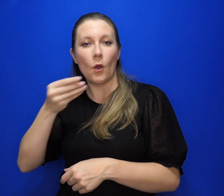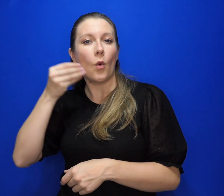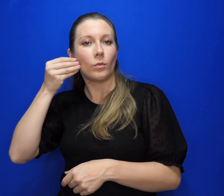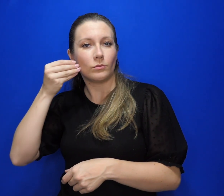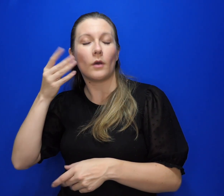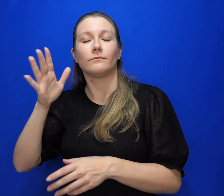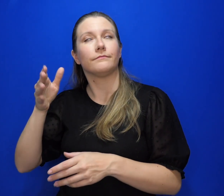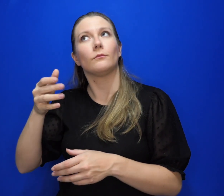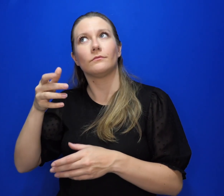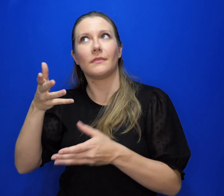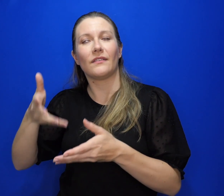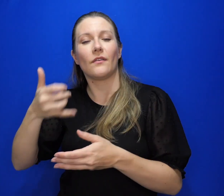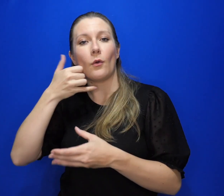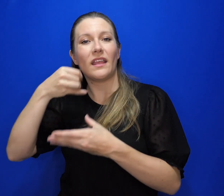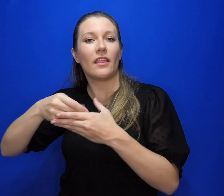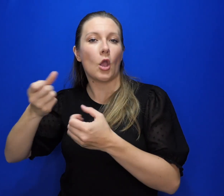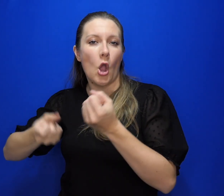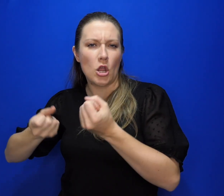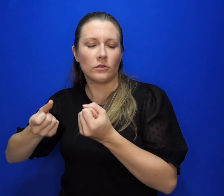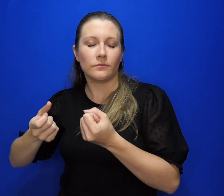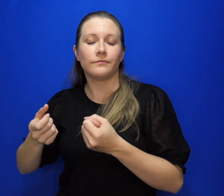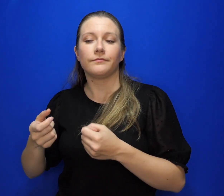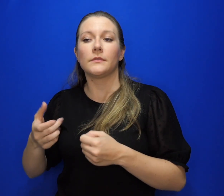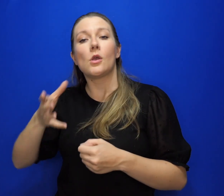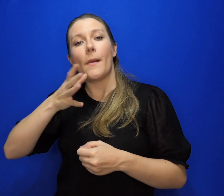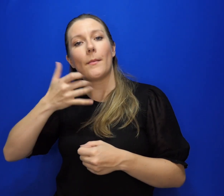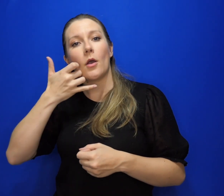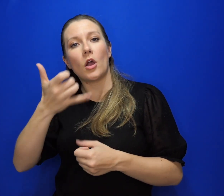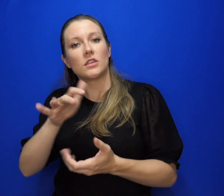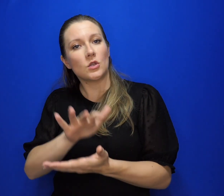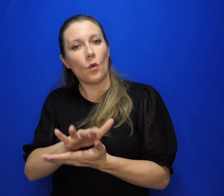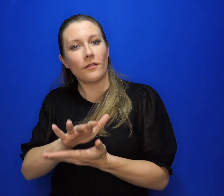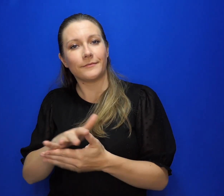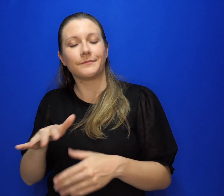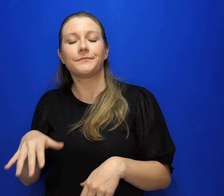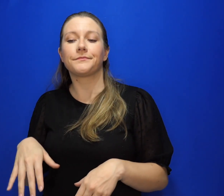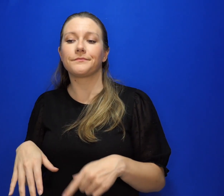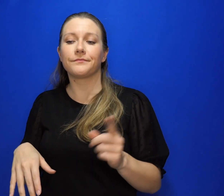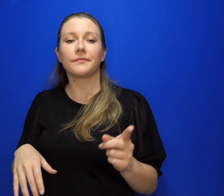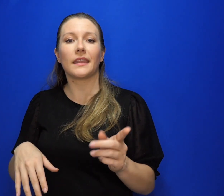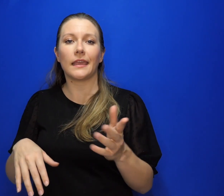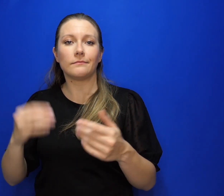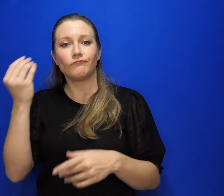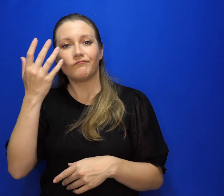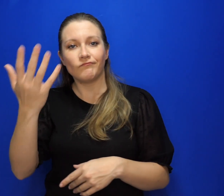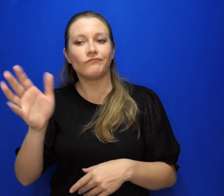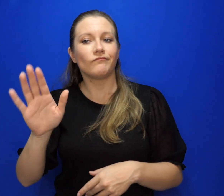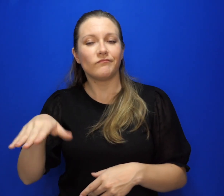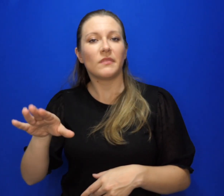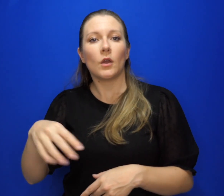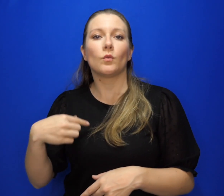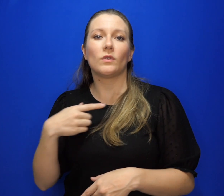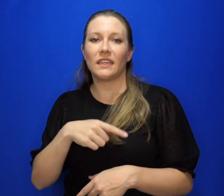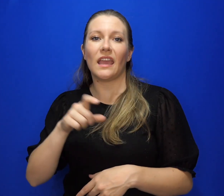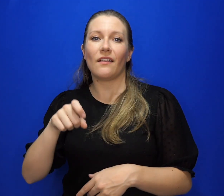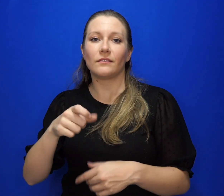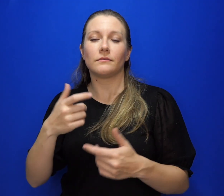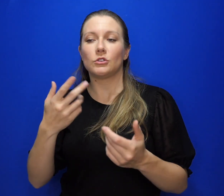goes to school. So the mother calls the school and says, hey, we're going to have to go to the backup